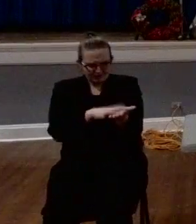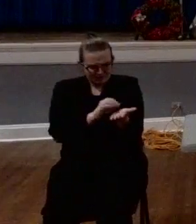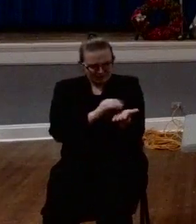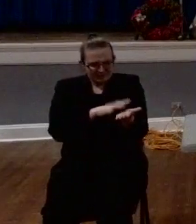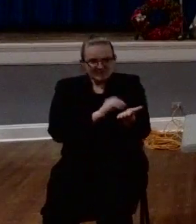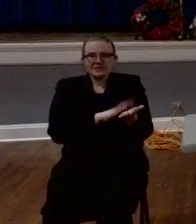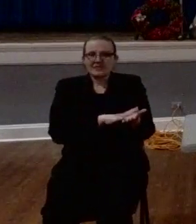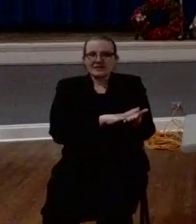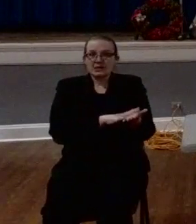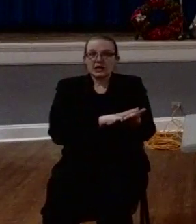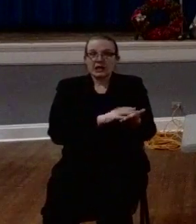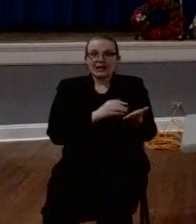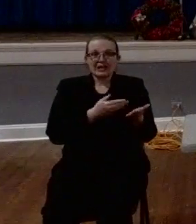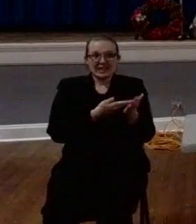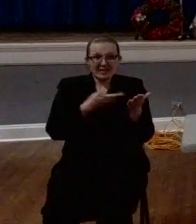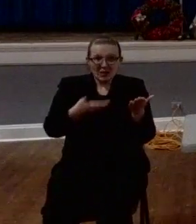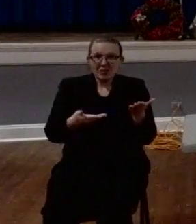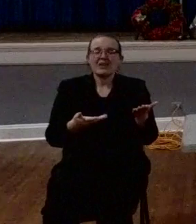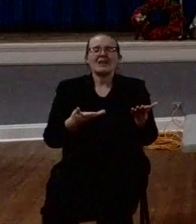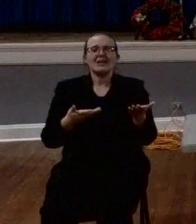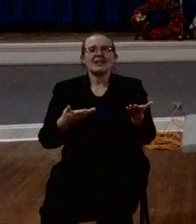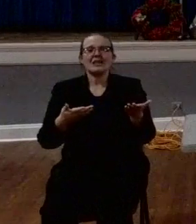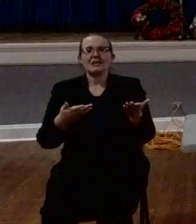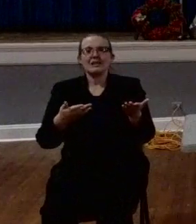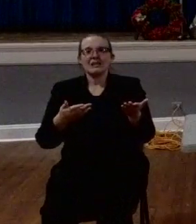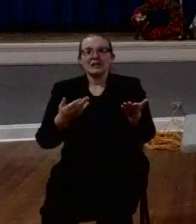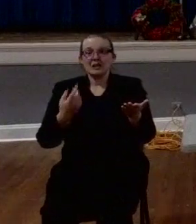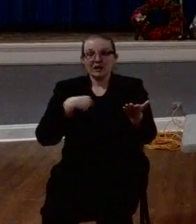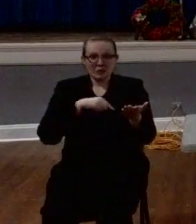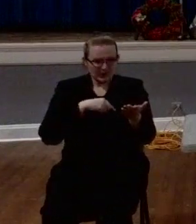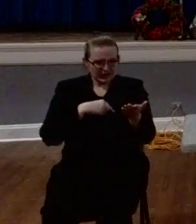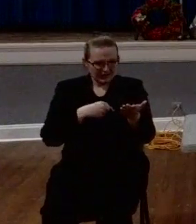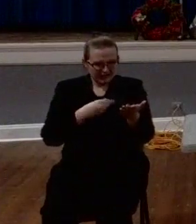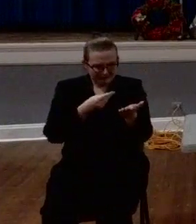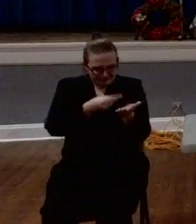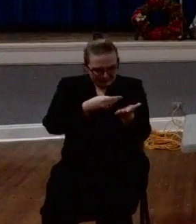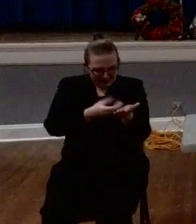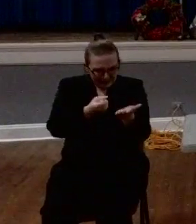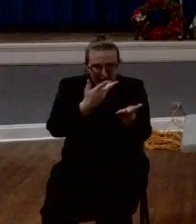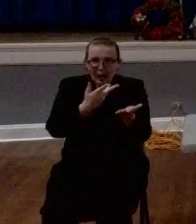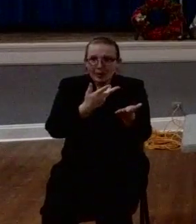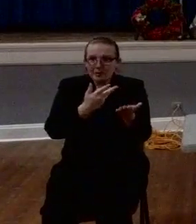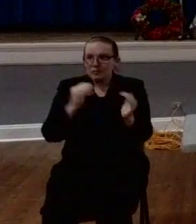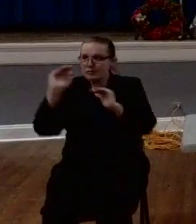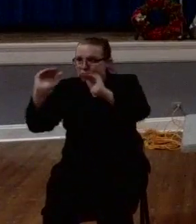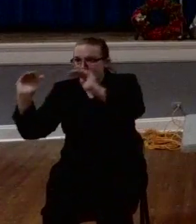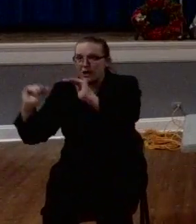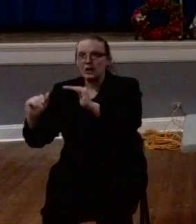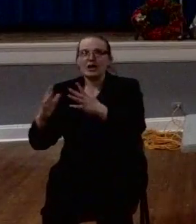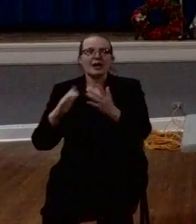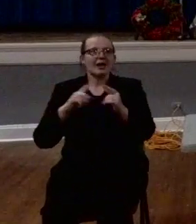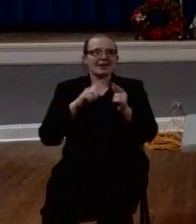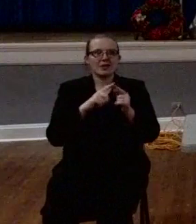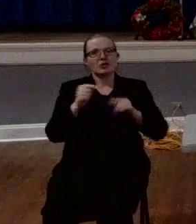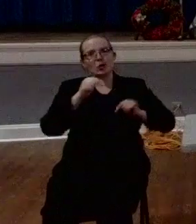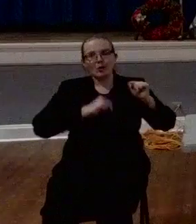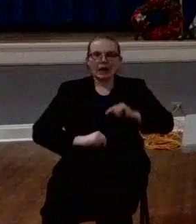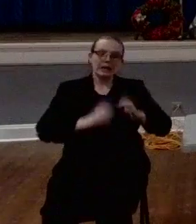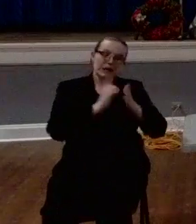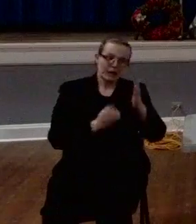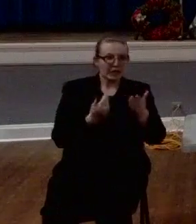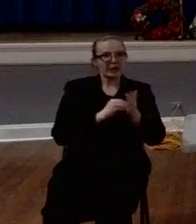are placeholders for numbers that need to raise the money, and then you'll go back and design again, right? And